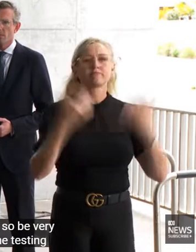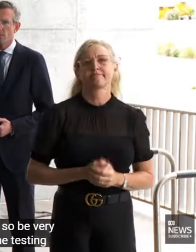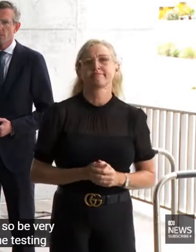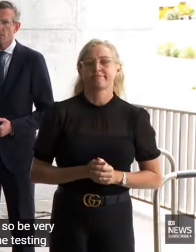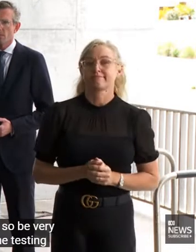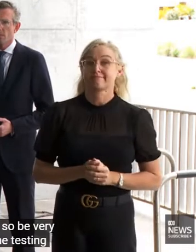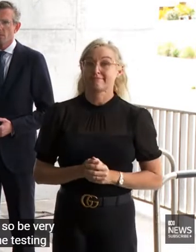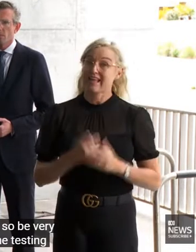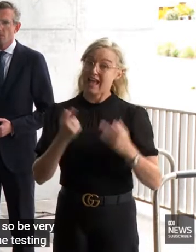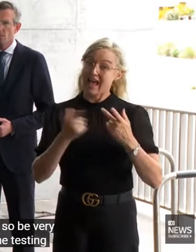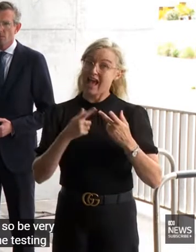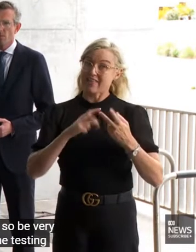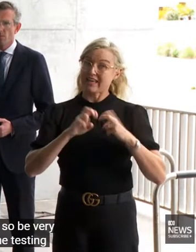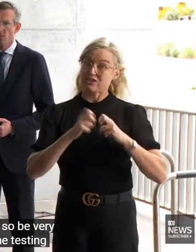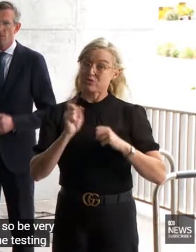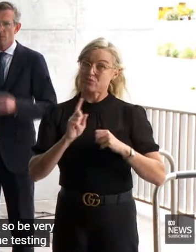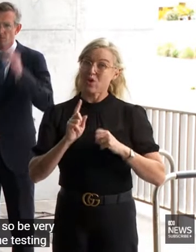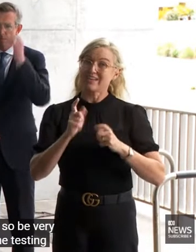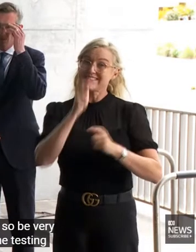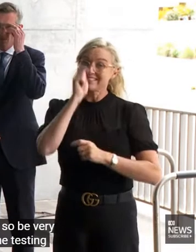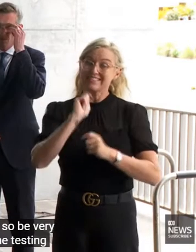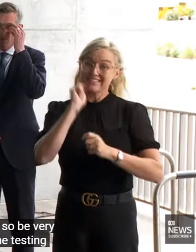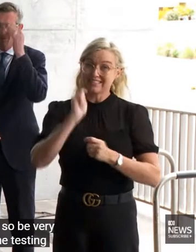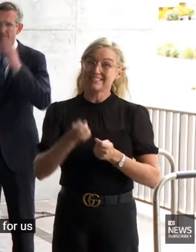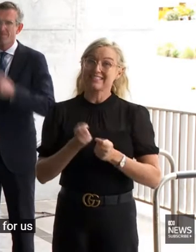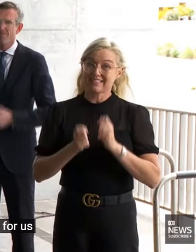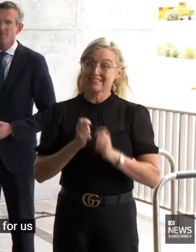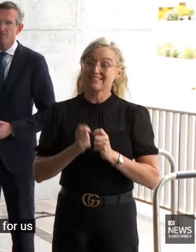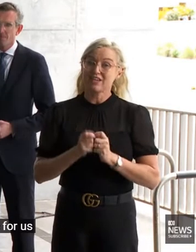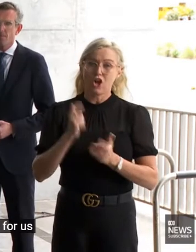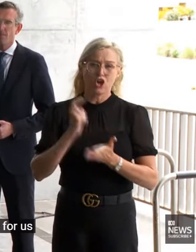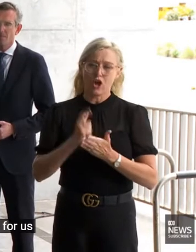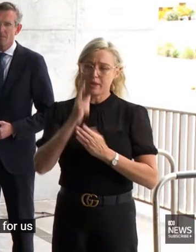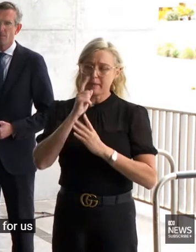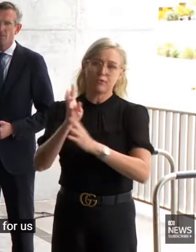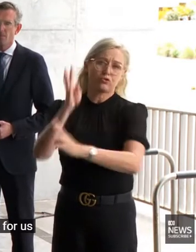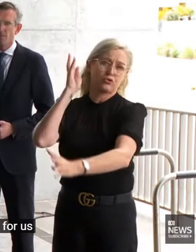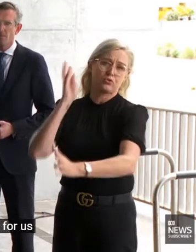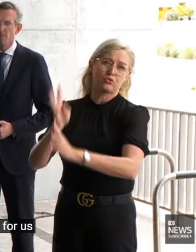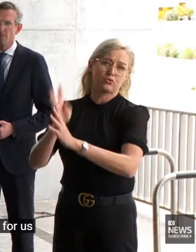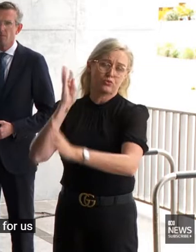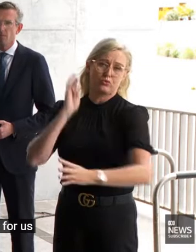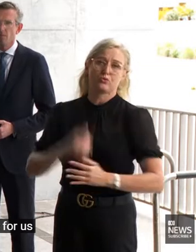issue for us because, as the Premier said, very high testing. I mean, go back